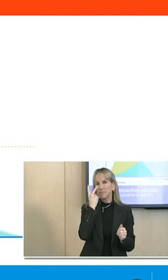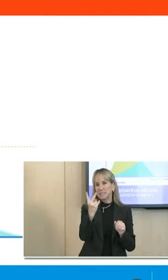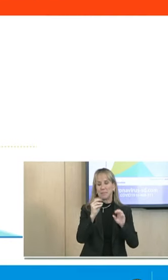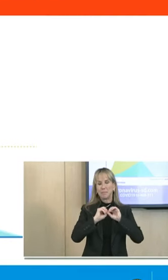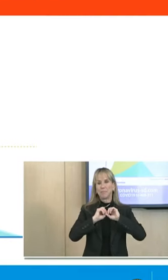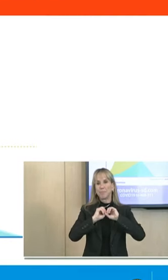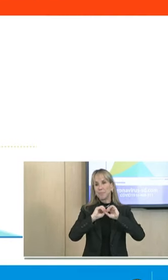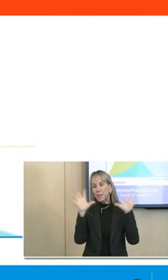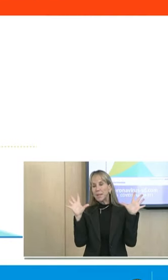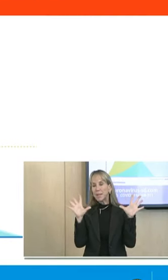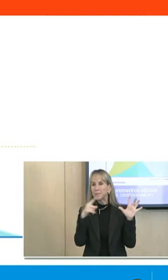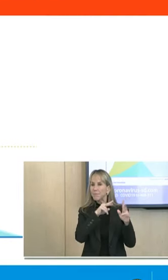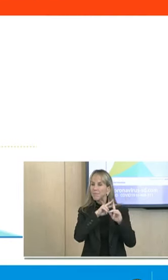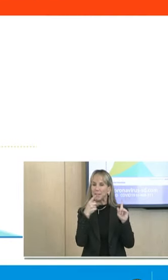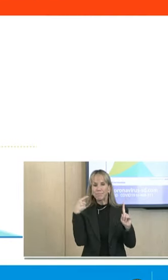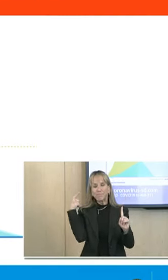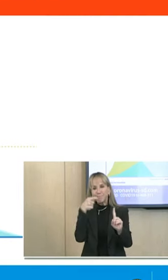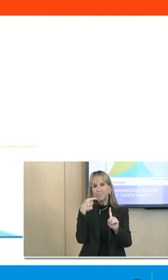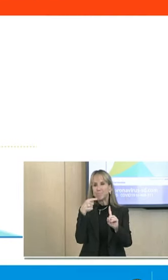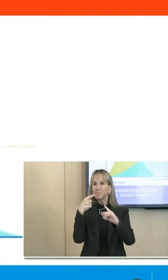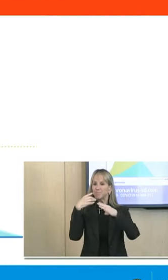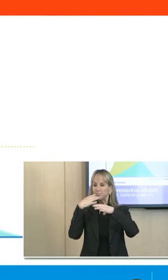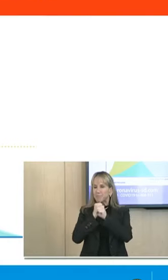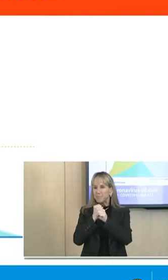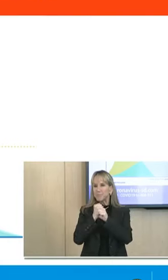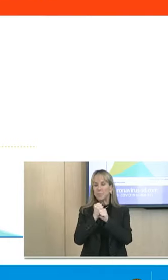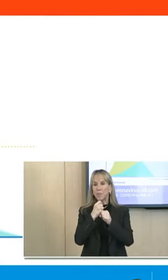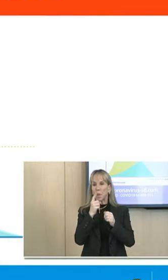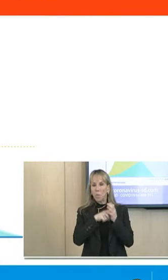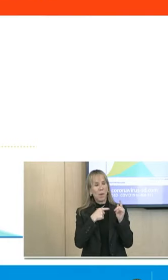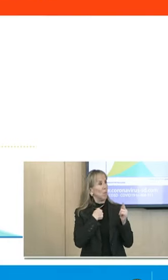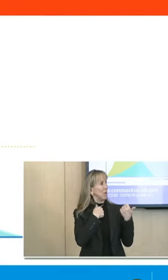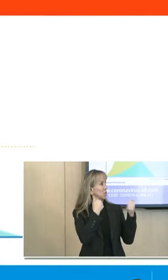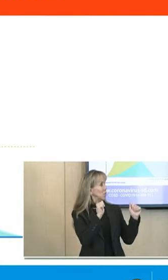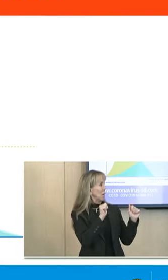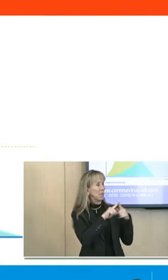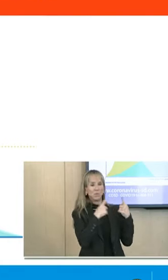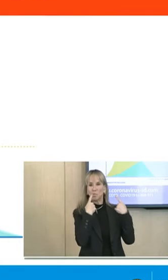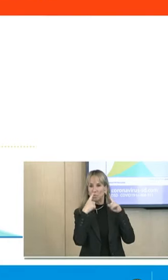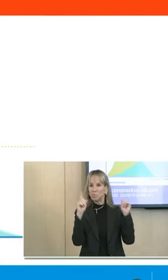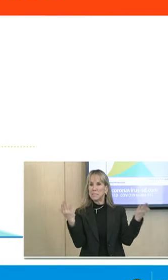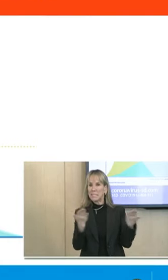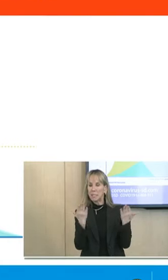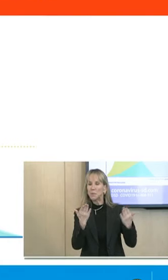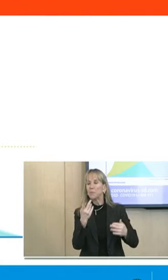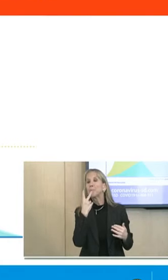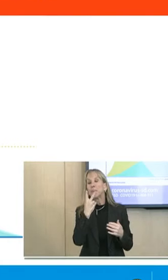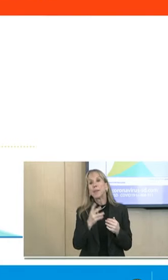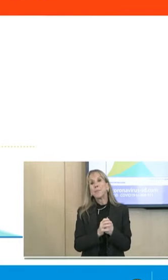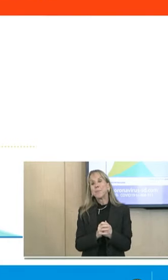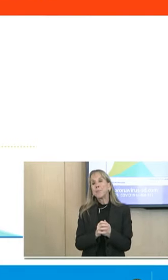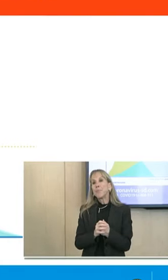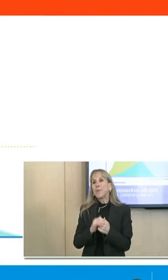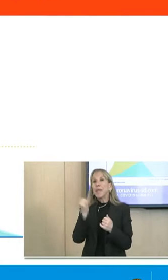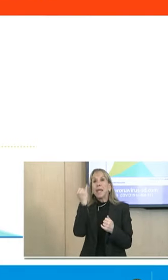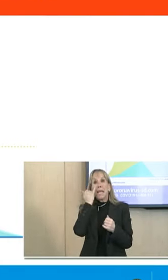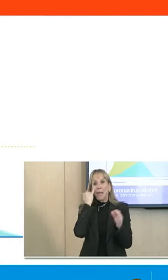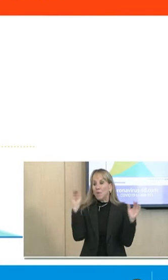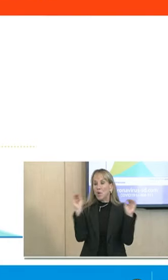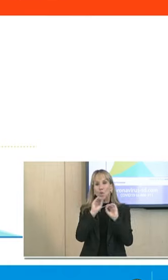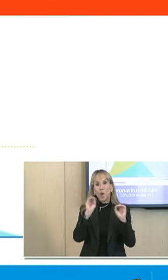but very poignant summary of what we are trying to accomplish. In the absence of any of